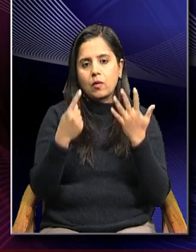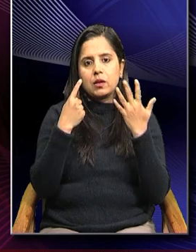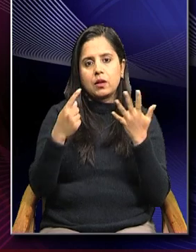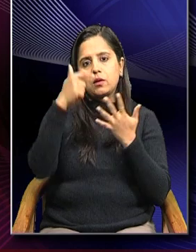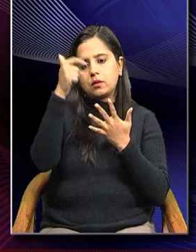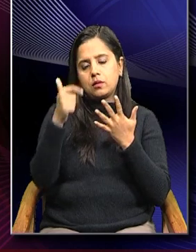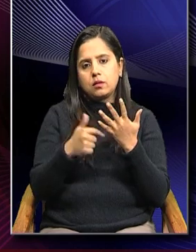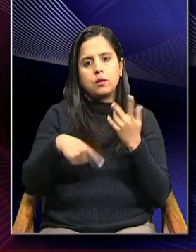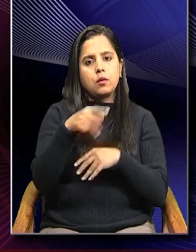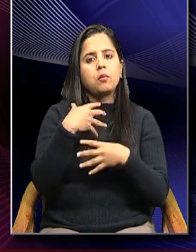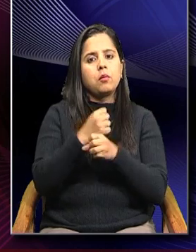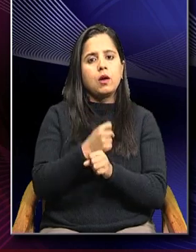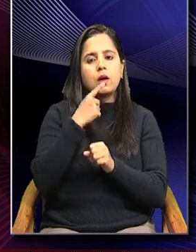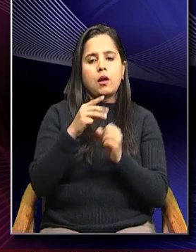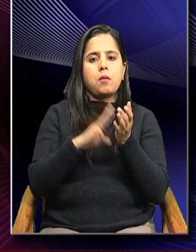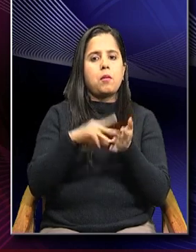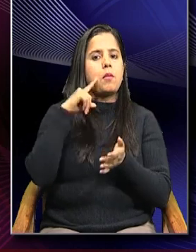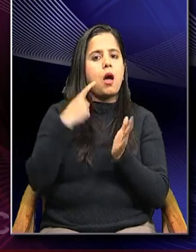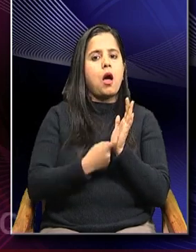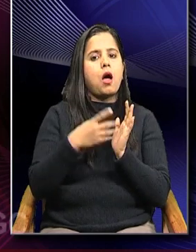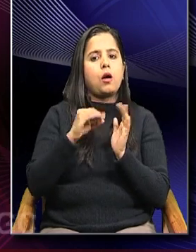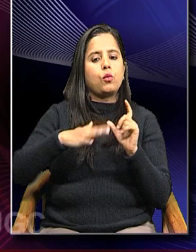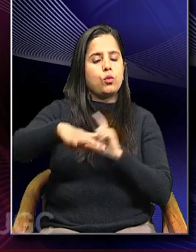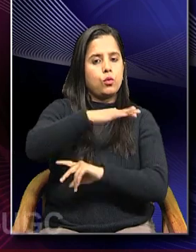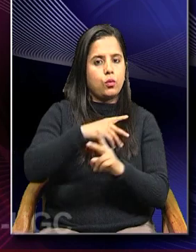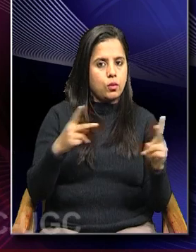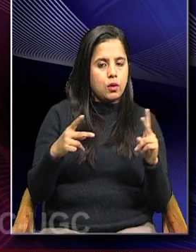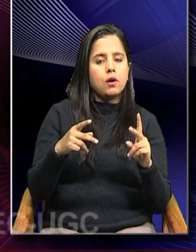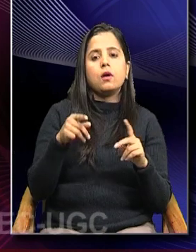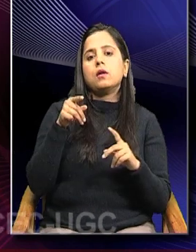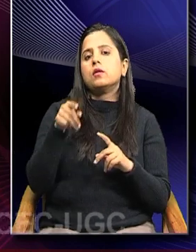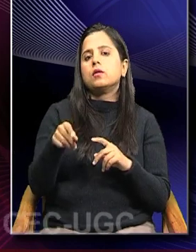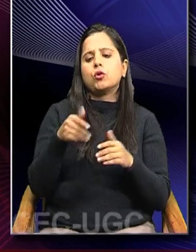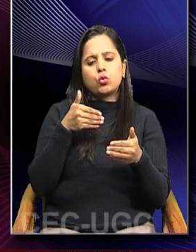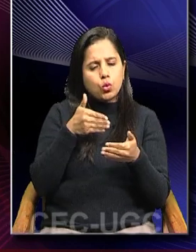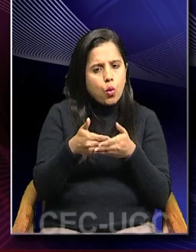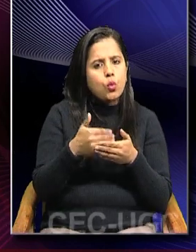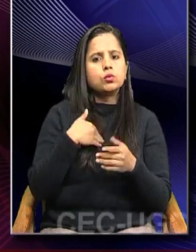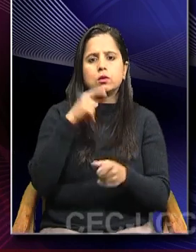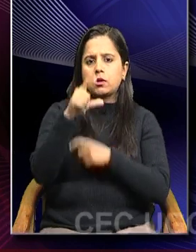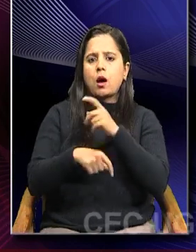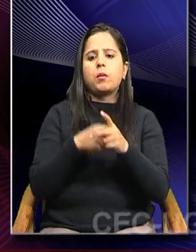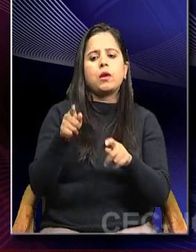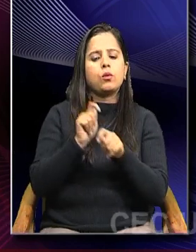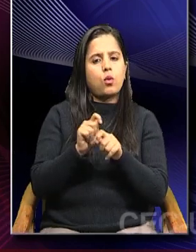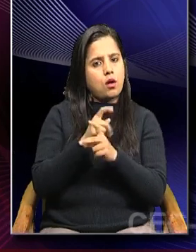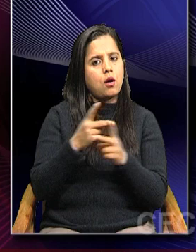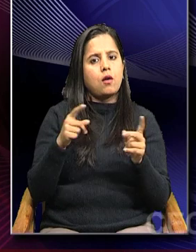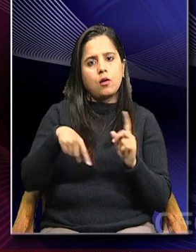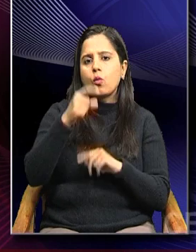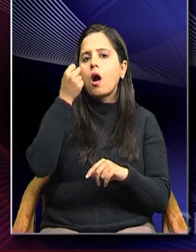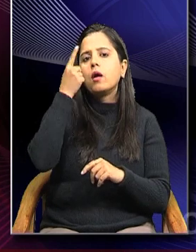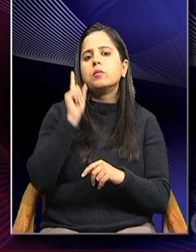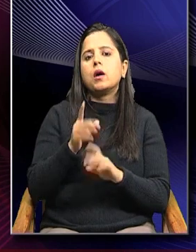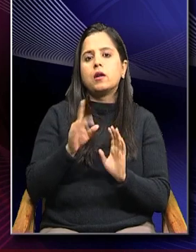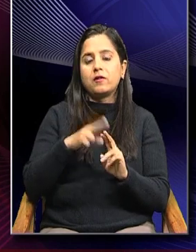components, they form part of micro environment, and they are very close to our company's operations. So, we have to understand, if